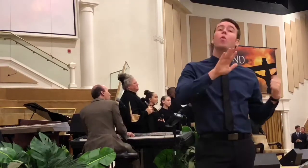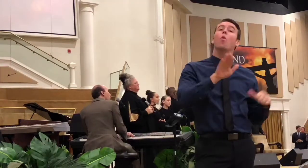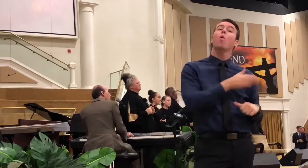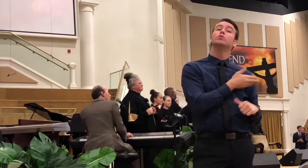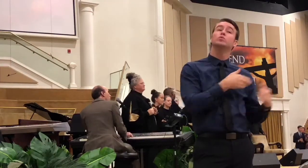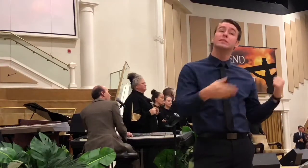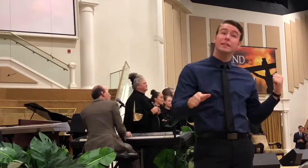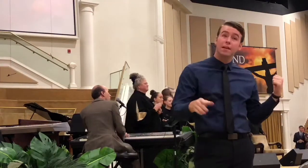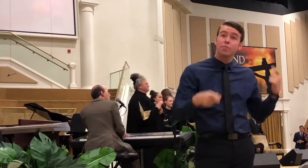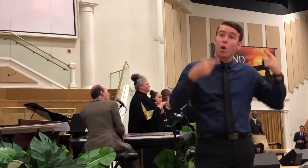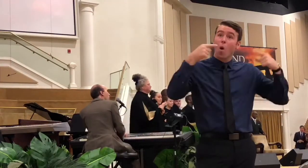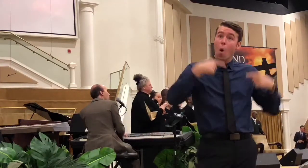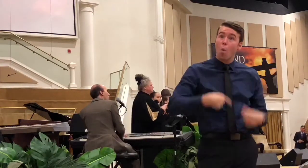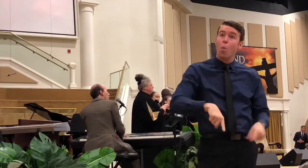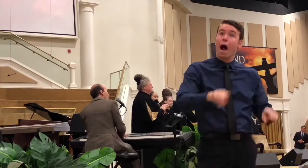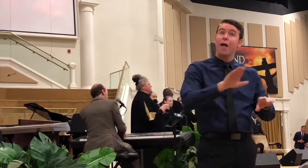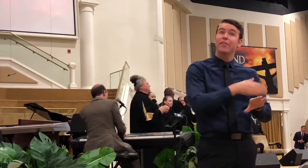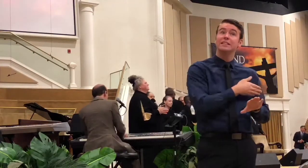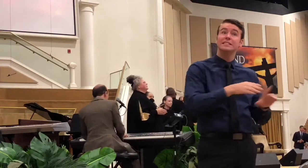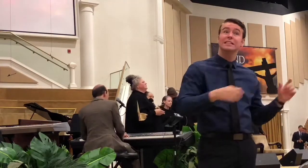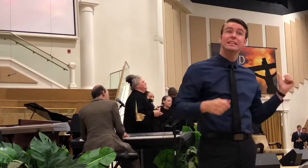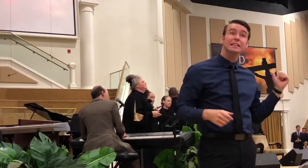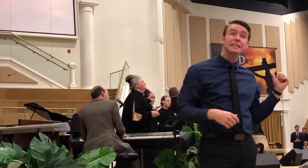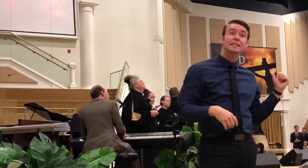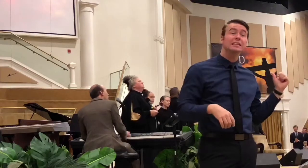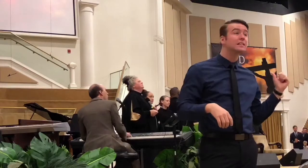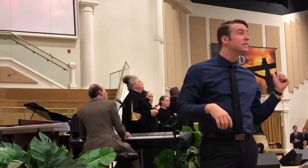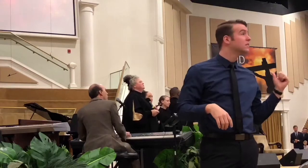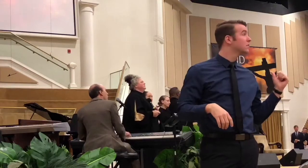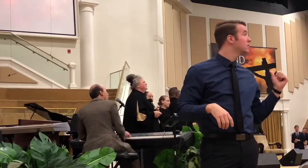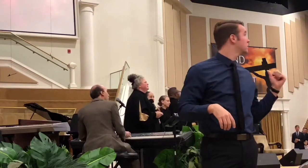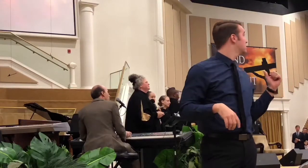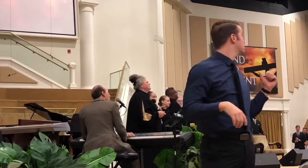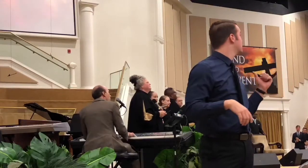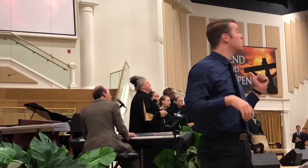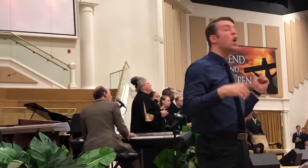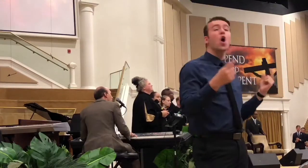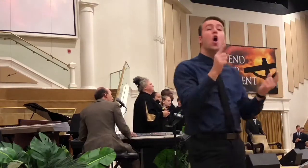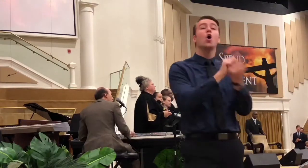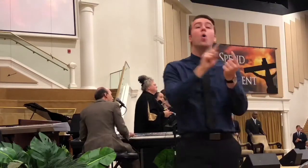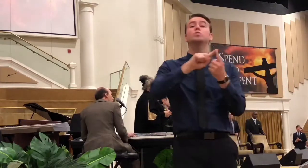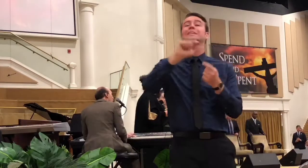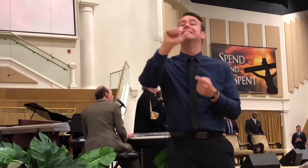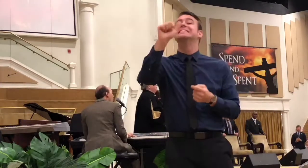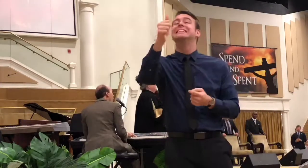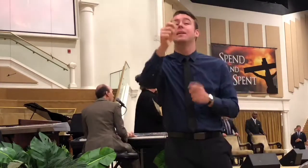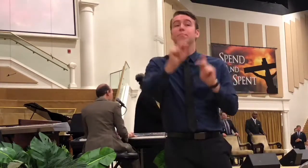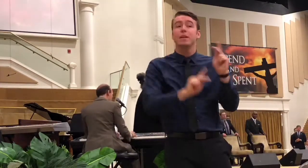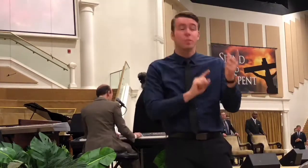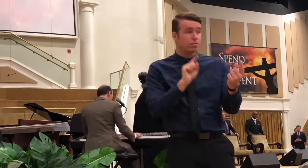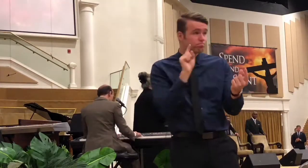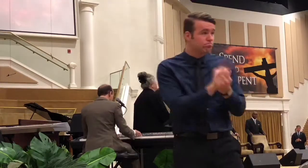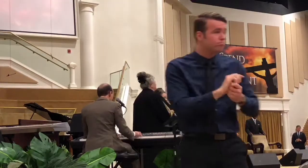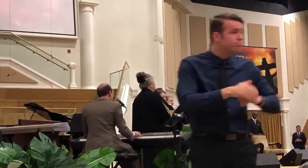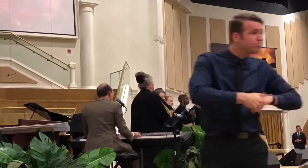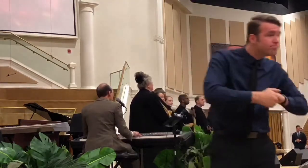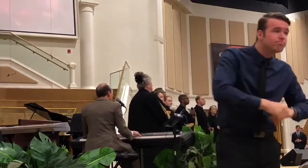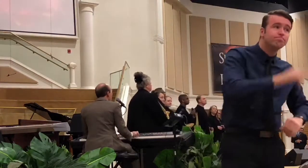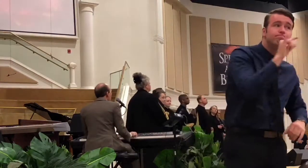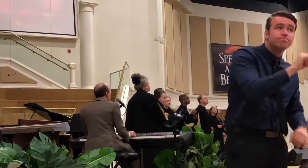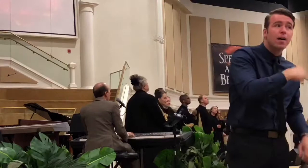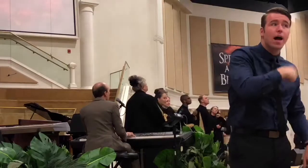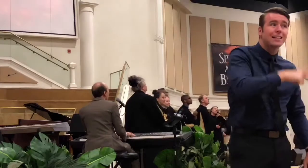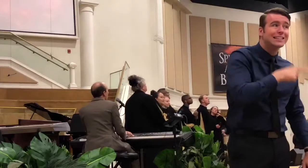it while they're singing it. 10. Would you do that? Go to at least 10 people and just say, I need you, I love